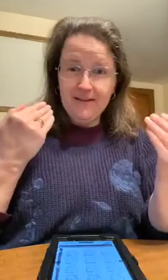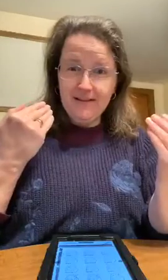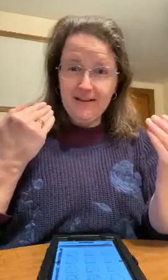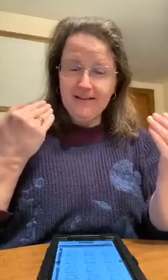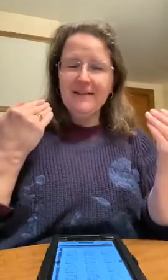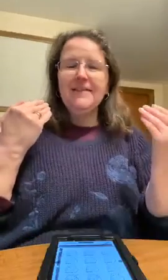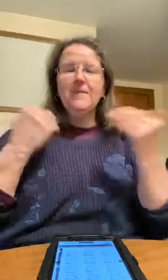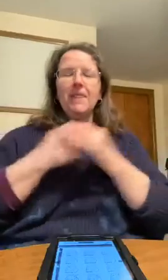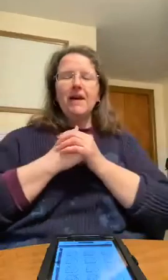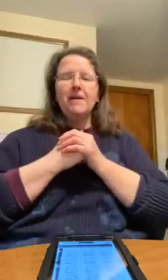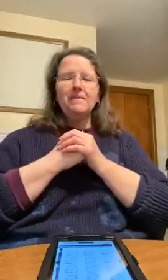sakes.